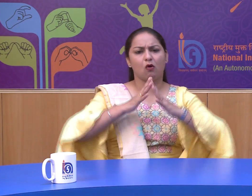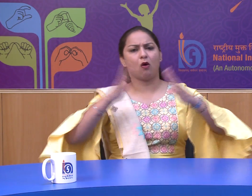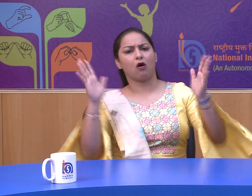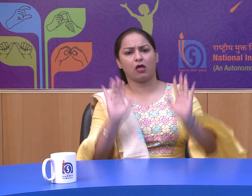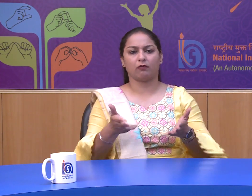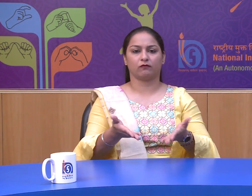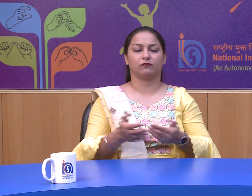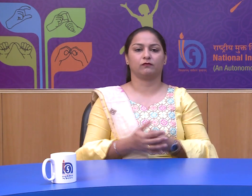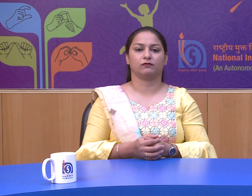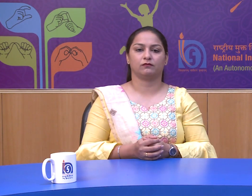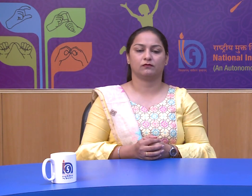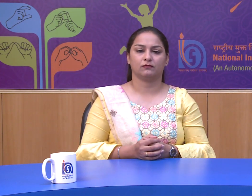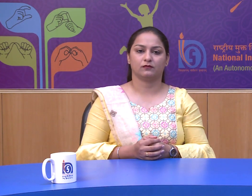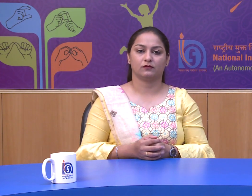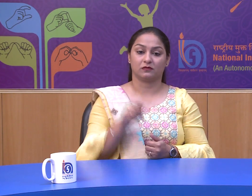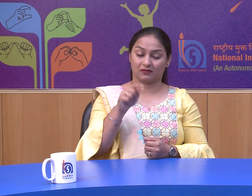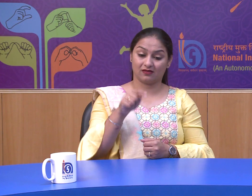and for this wealth,